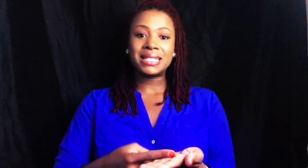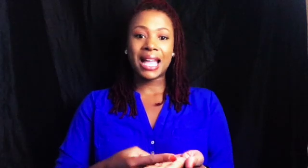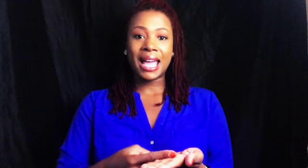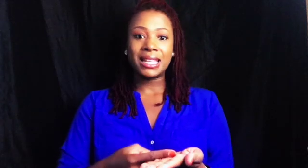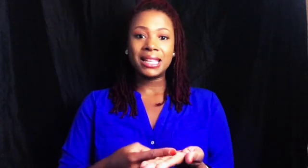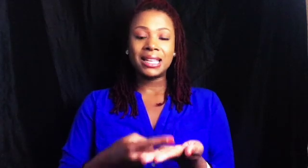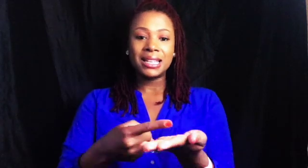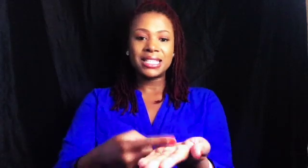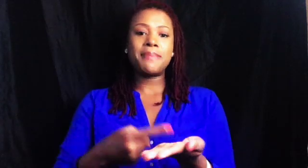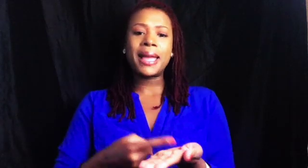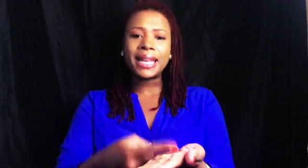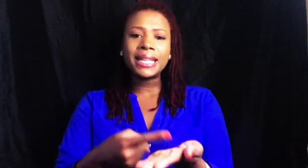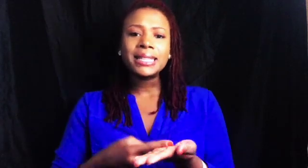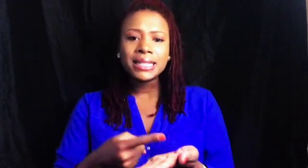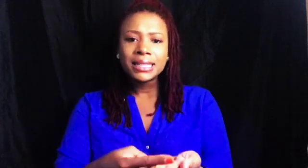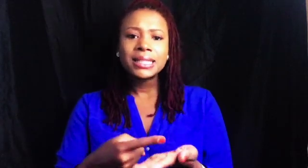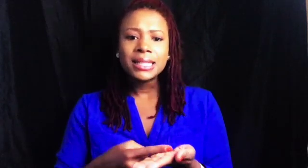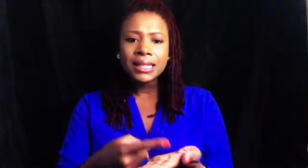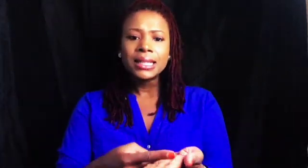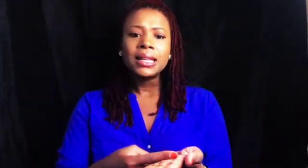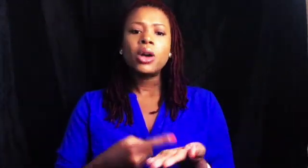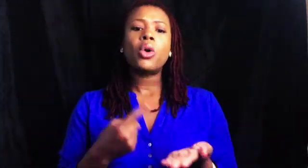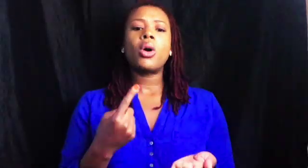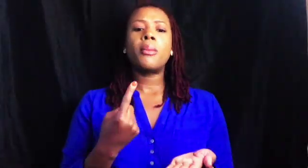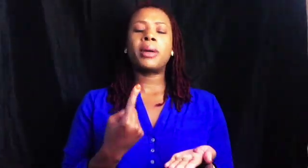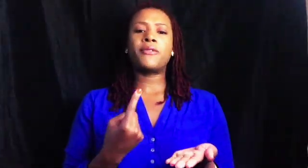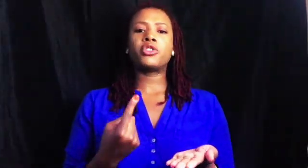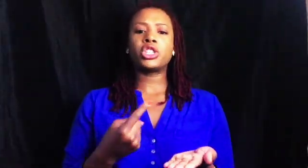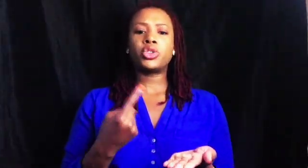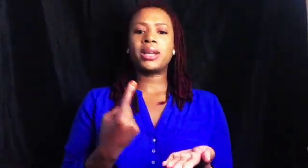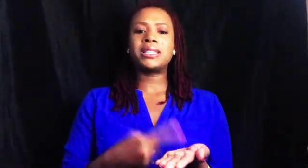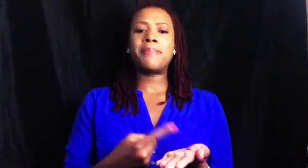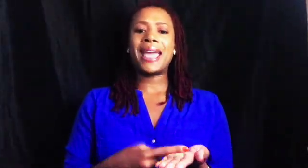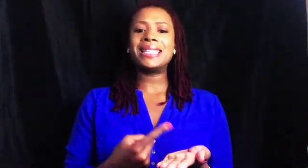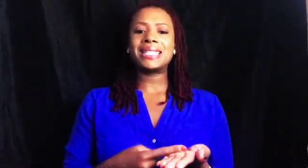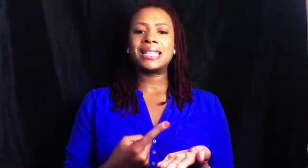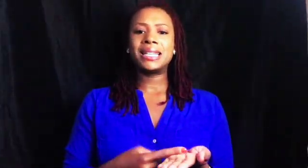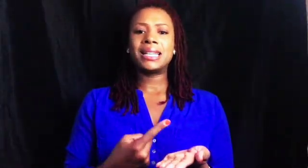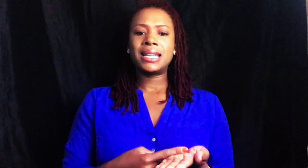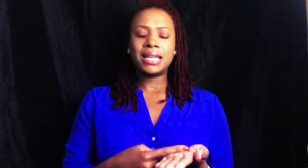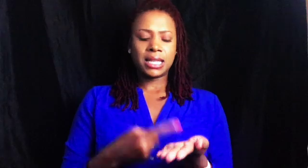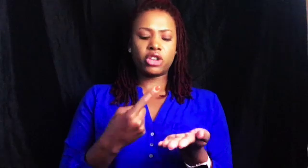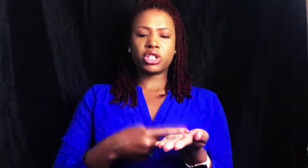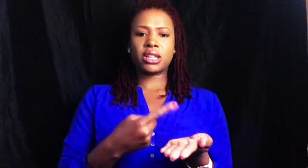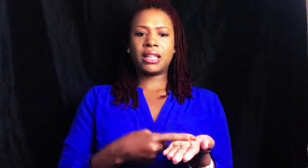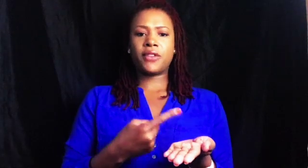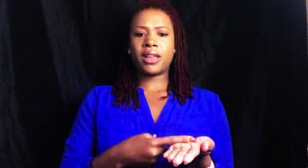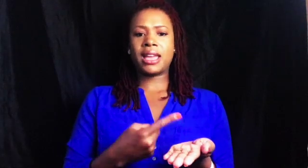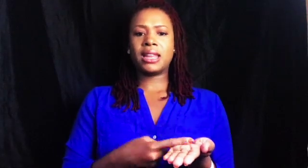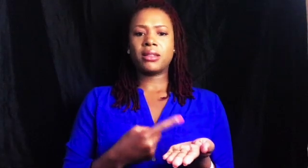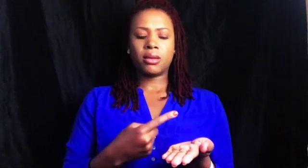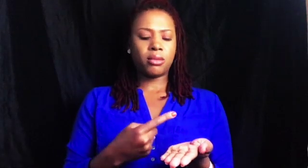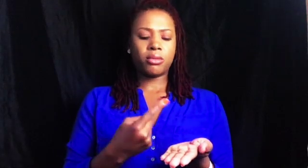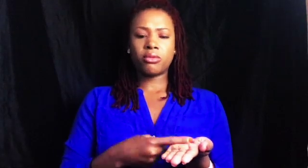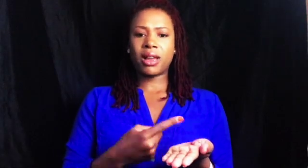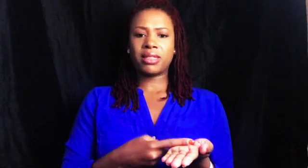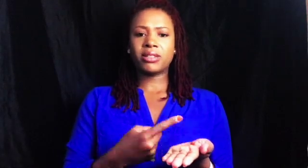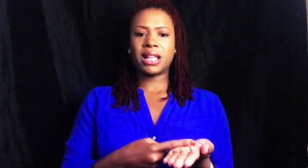sign, debating. But if you're just doing debate, then you're just going to leave your hand right there. It's not going to